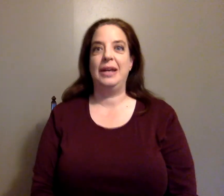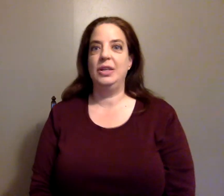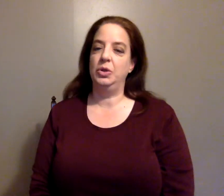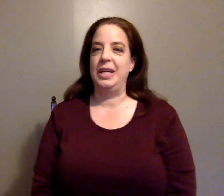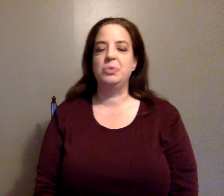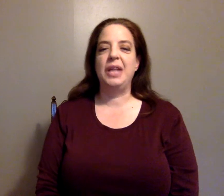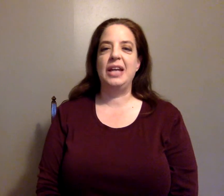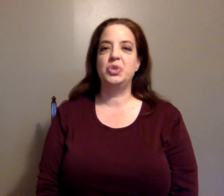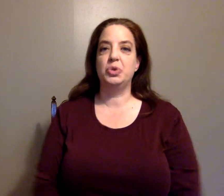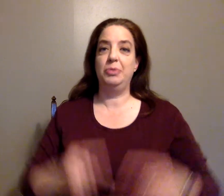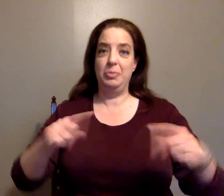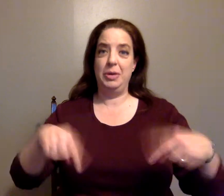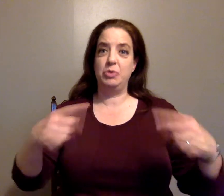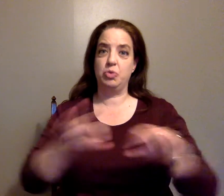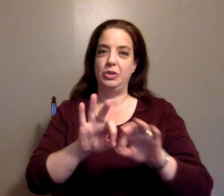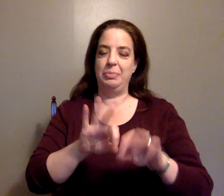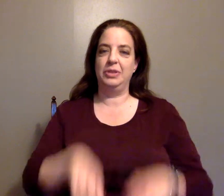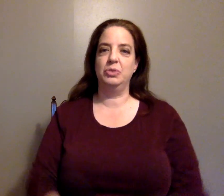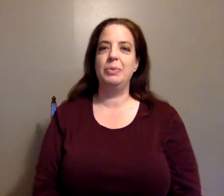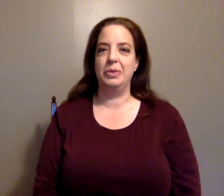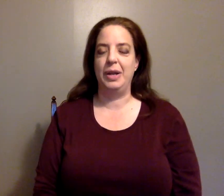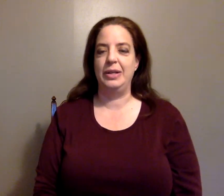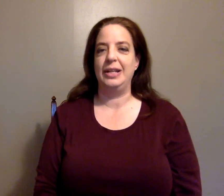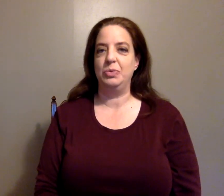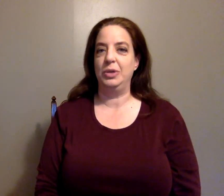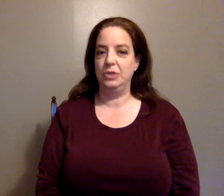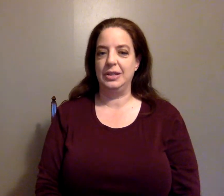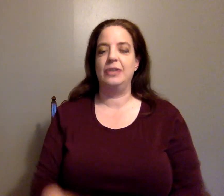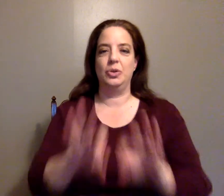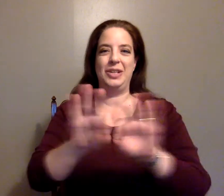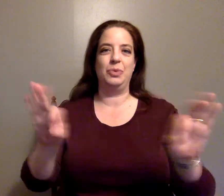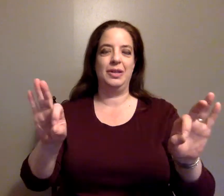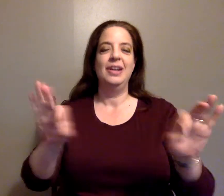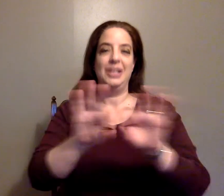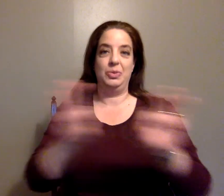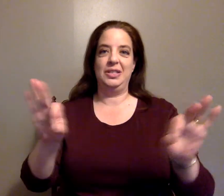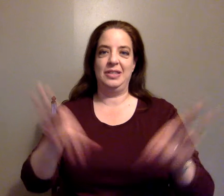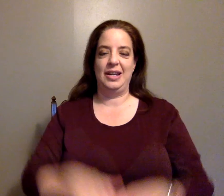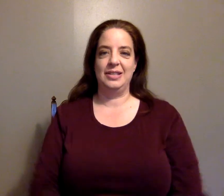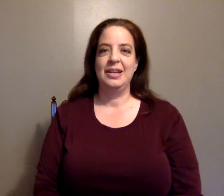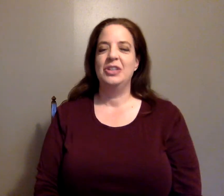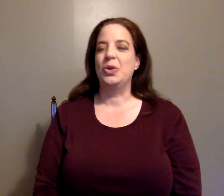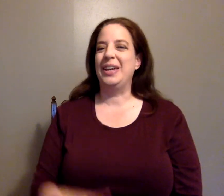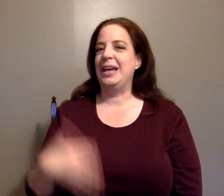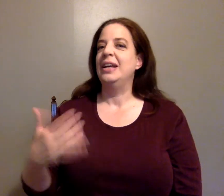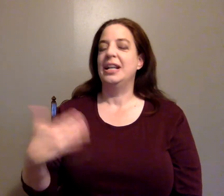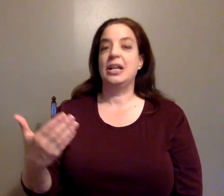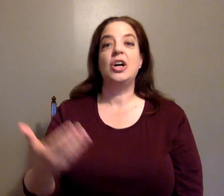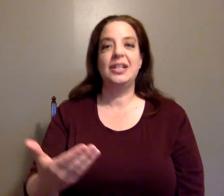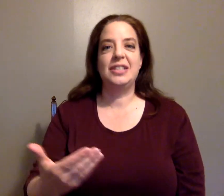old days when they handed you a diploma, it was rolled up with a little ribbon around it. And that's what it looked like. So that's what the sign is. So again, context is